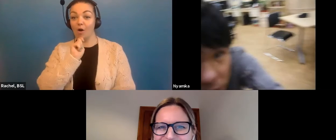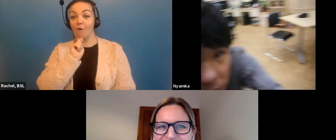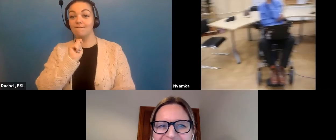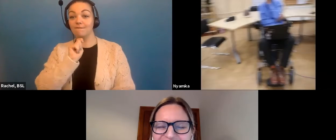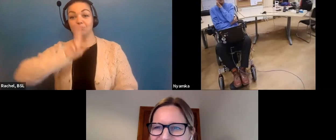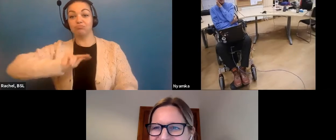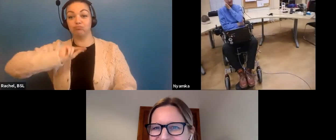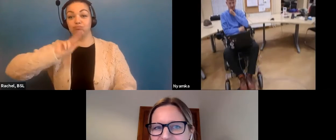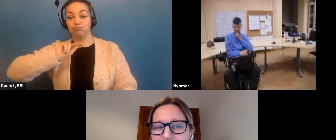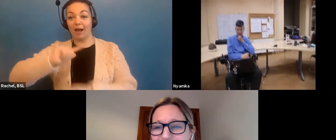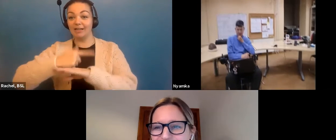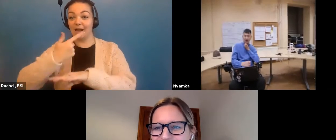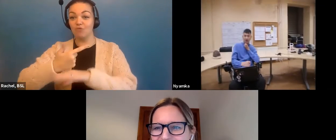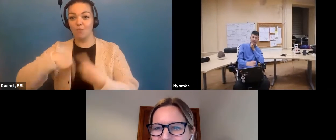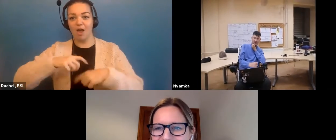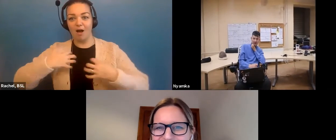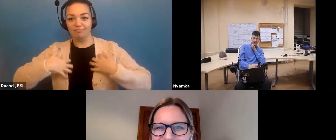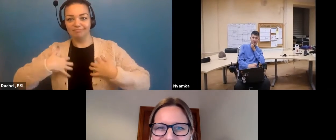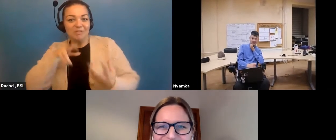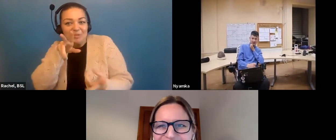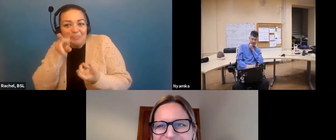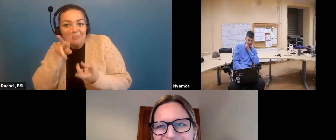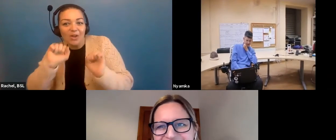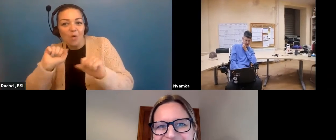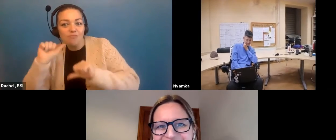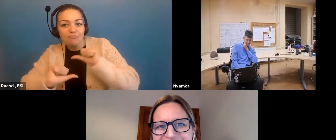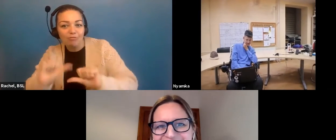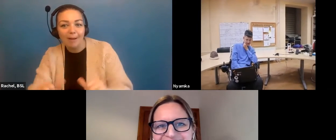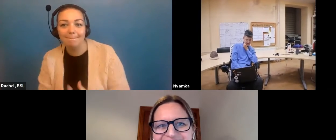cameras, and we really look forward to hearing a bit more about your program.